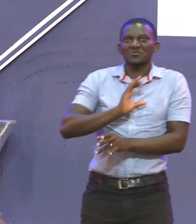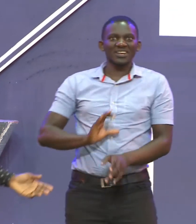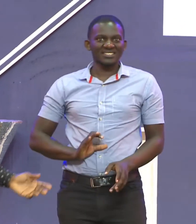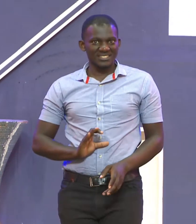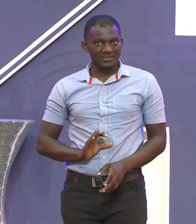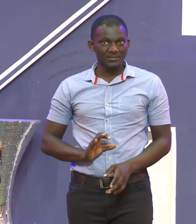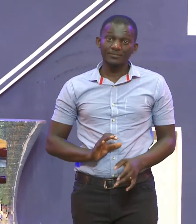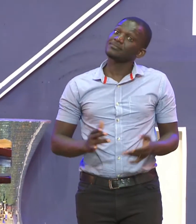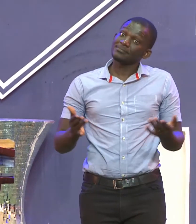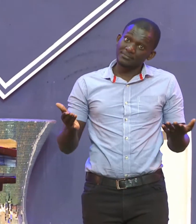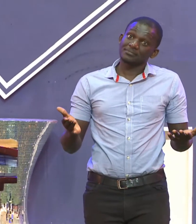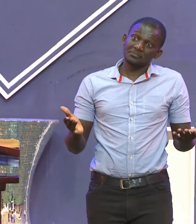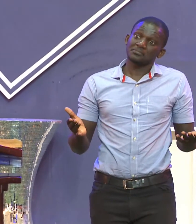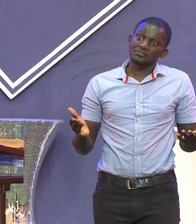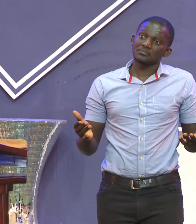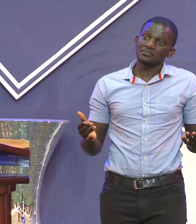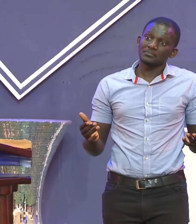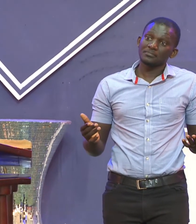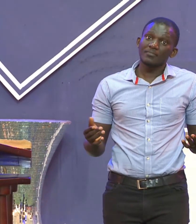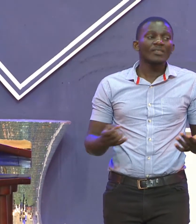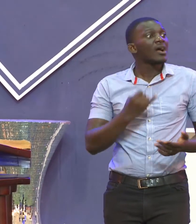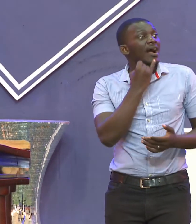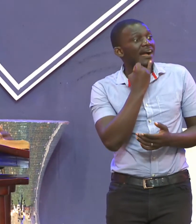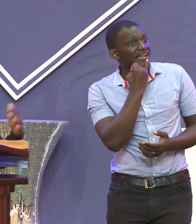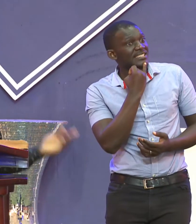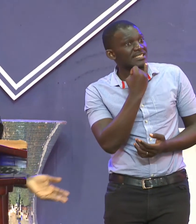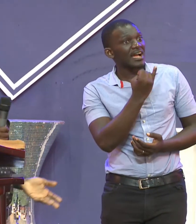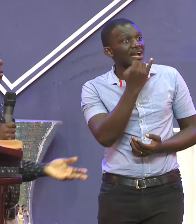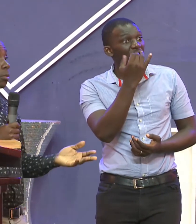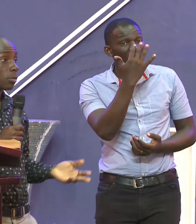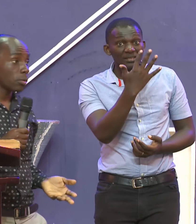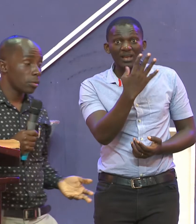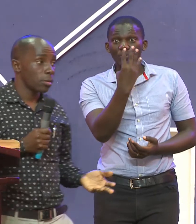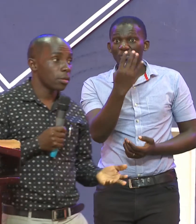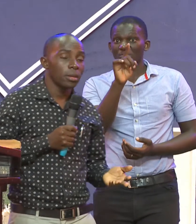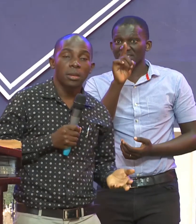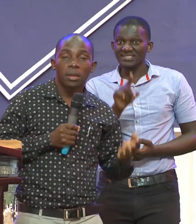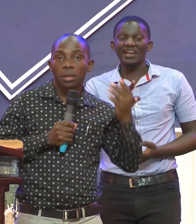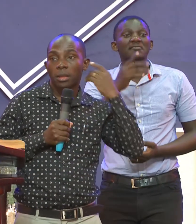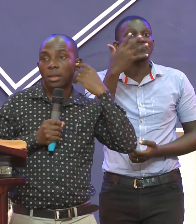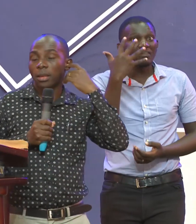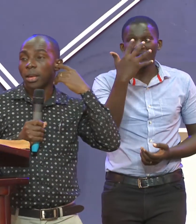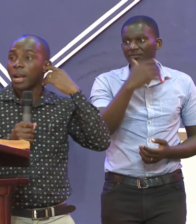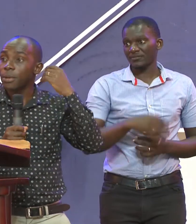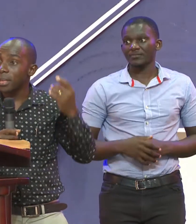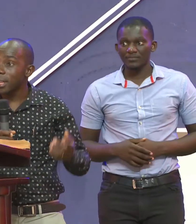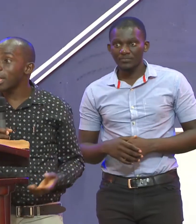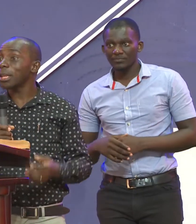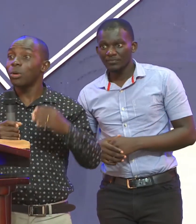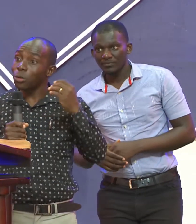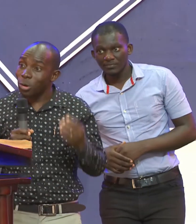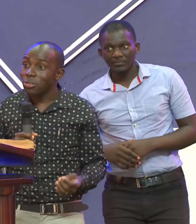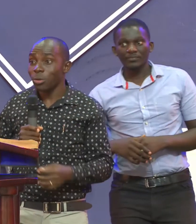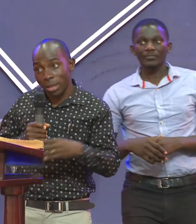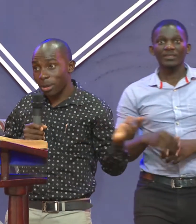to Christ. Isaya 5:4. Isaiah 54 verse 5. Gambe